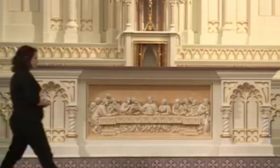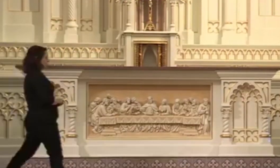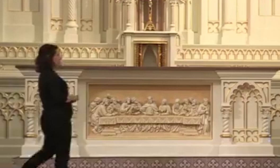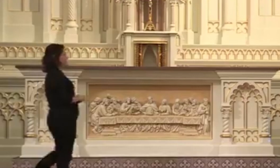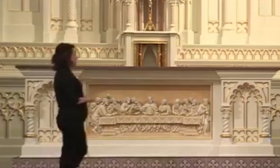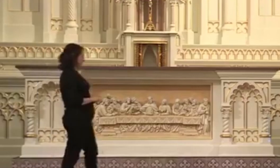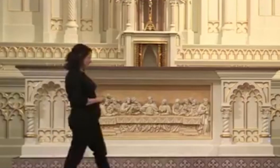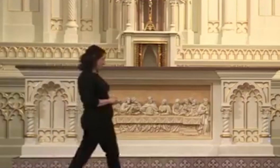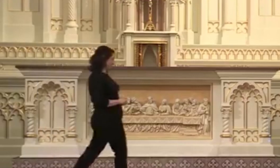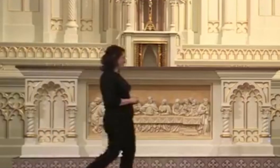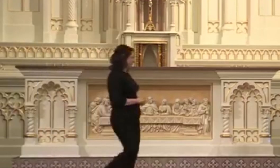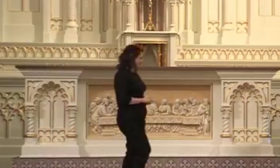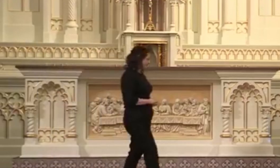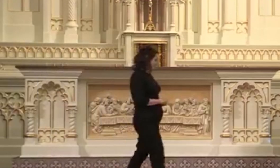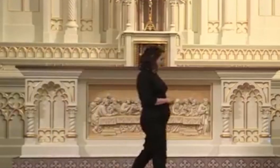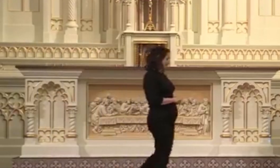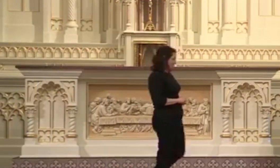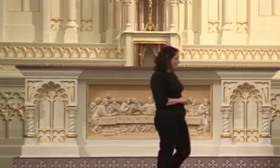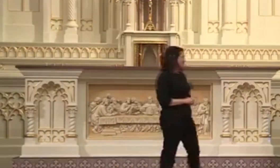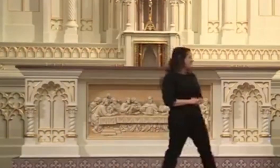Let us pray.